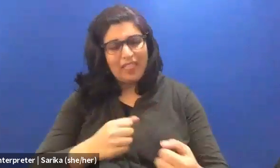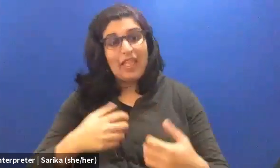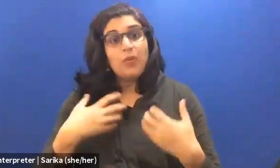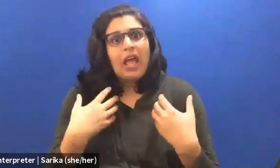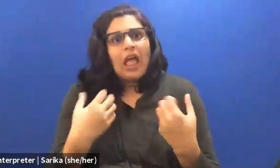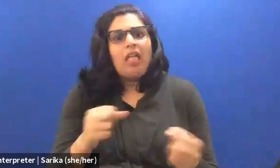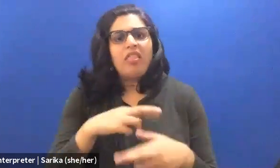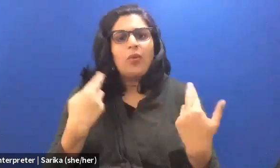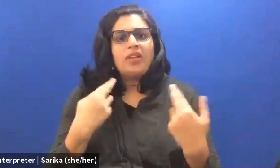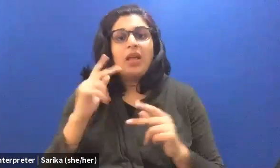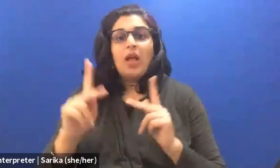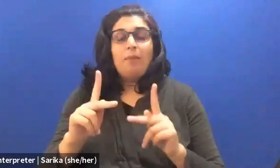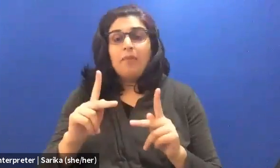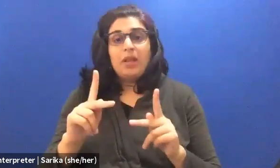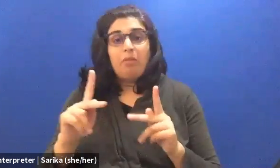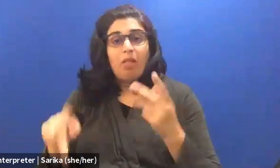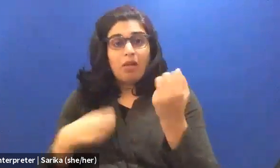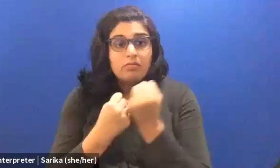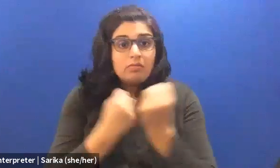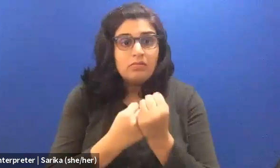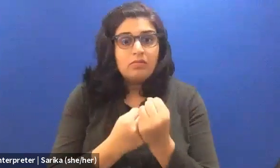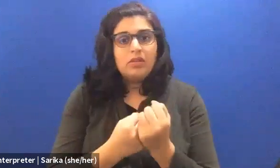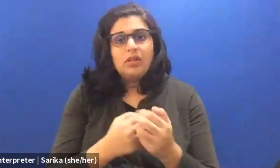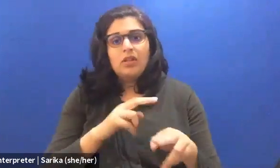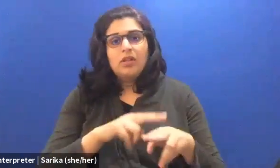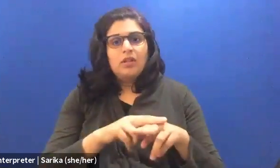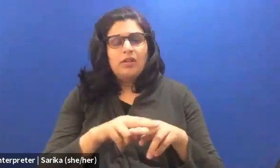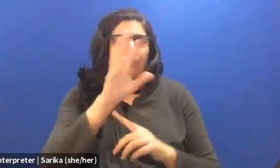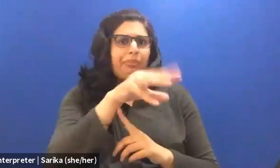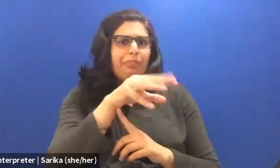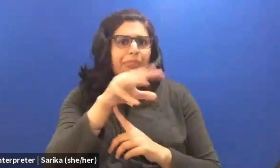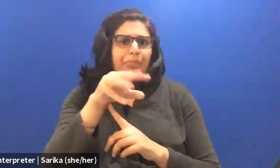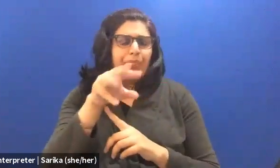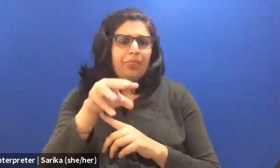your back and you're not alone on the train and everyone else is just recording, which is